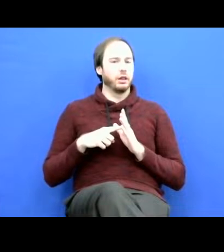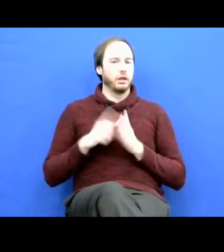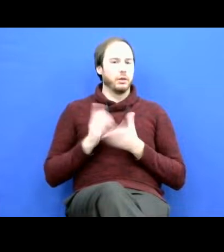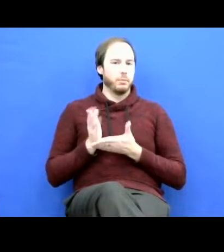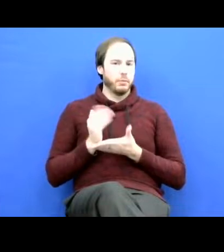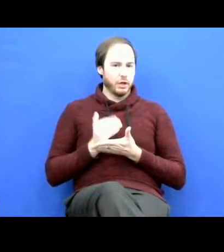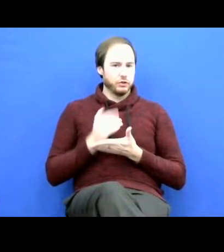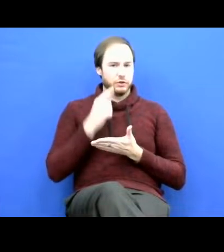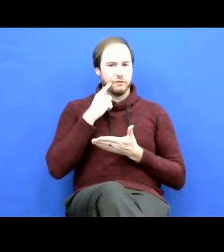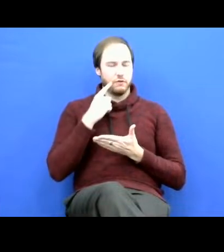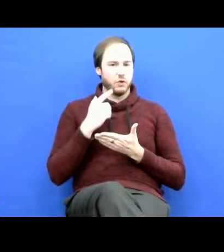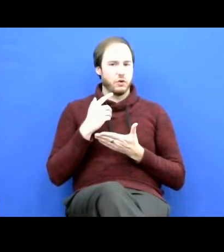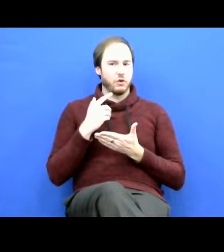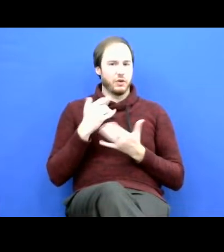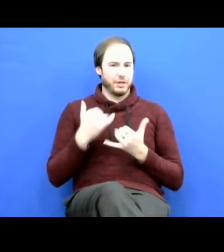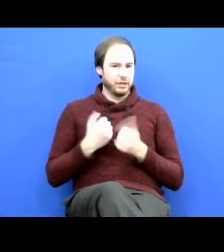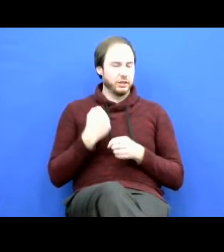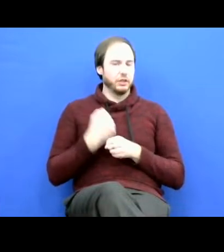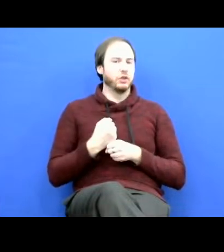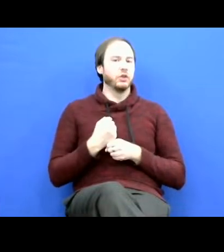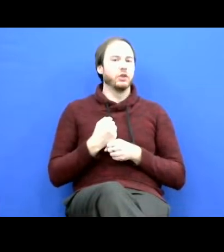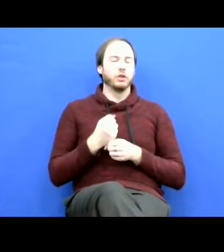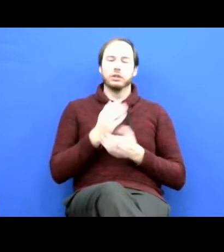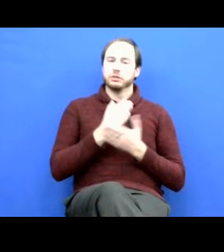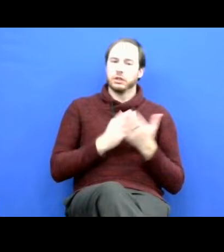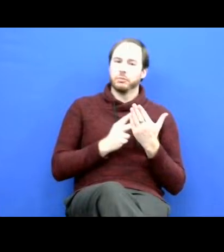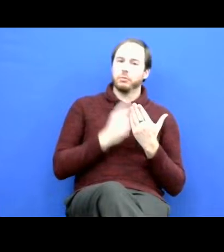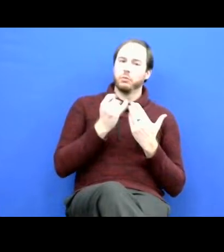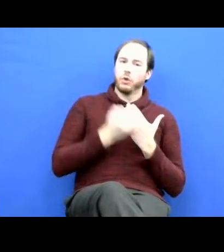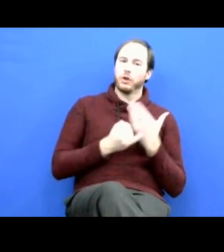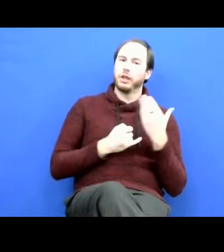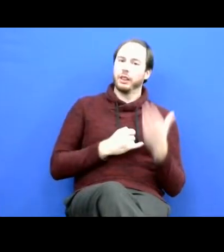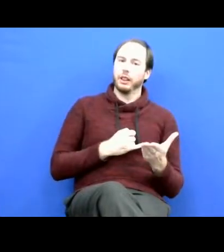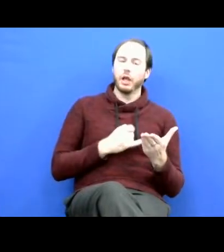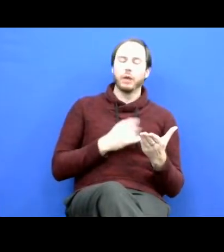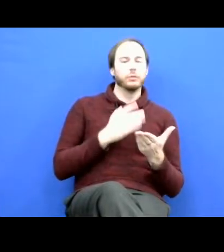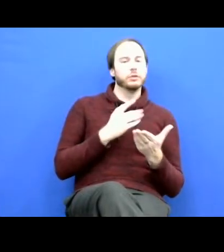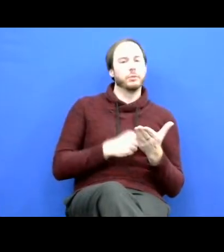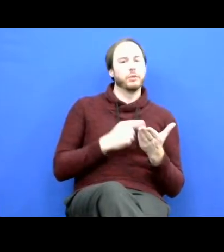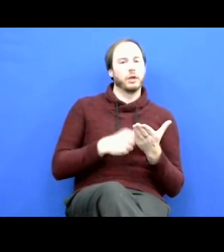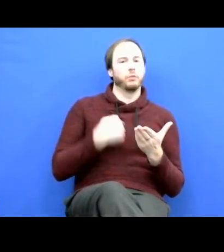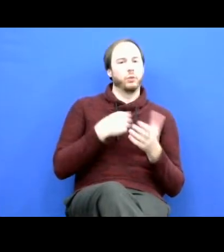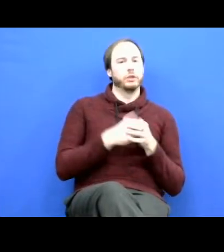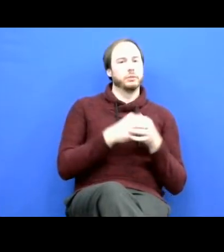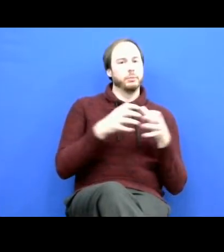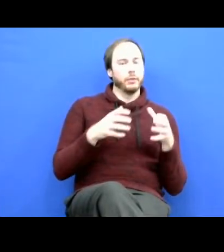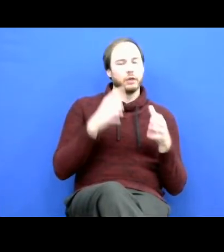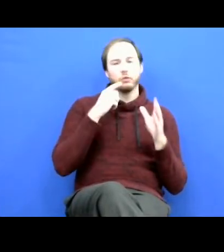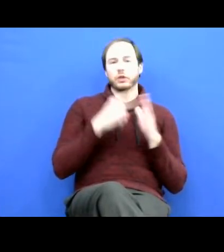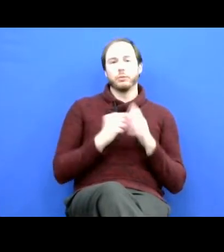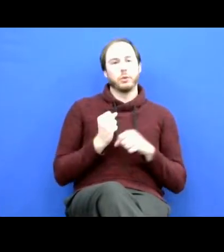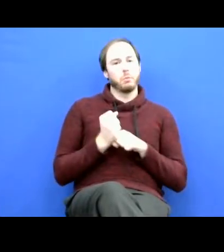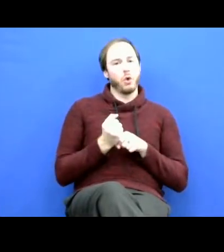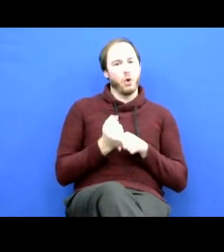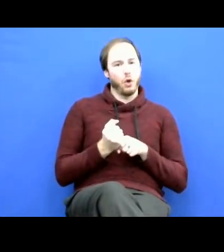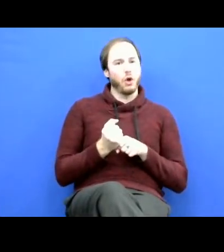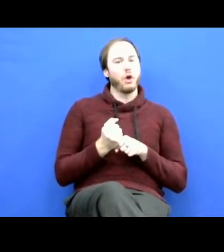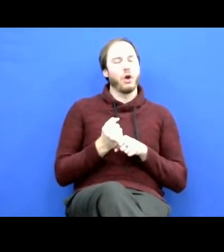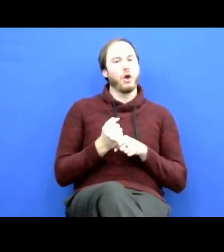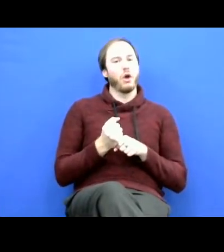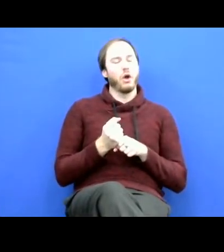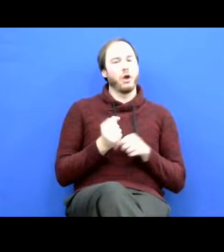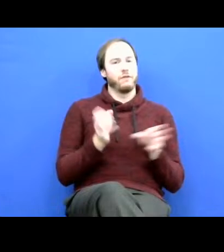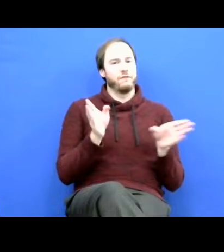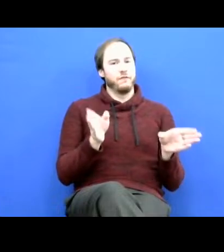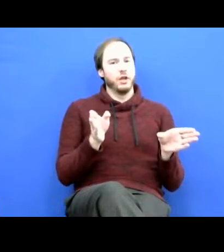original budget for this year. And some projects were there, but we expanded them, the ball fields being a perfect example where we